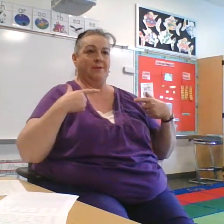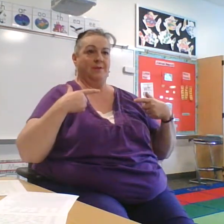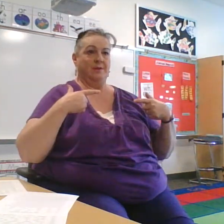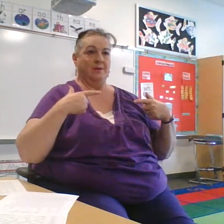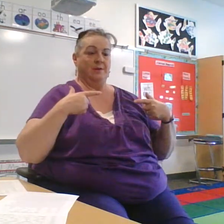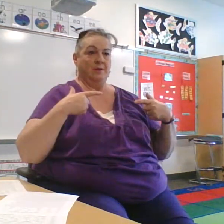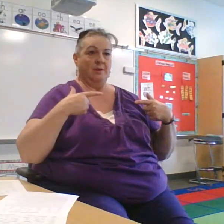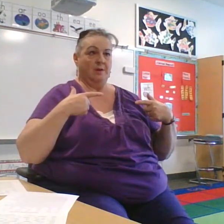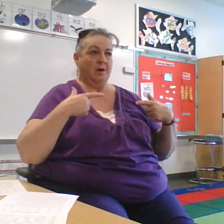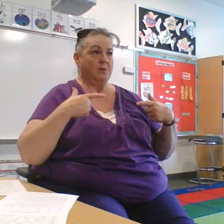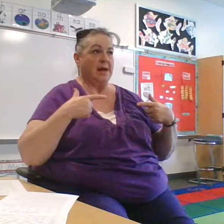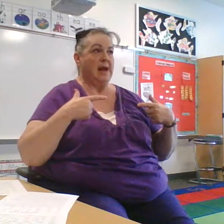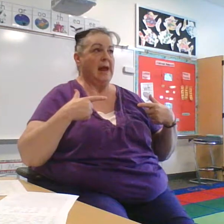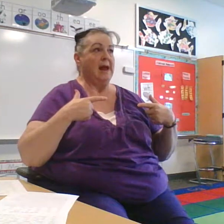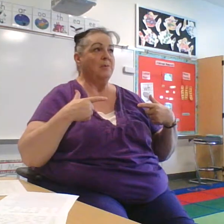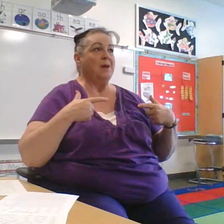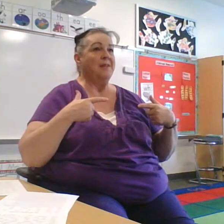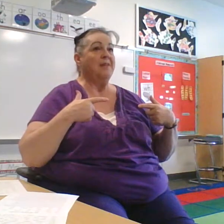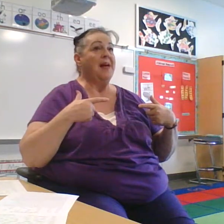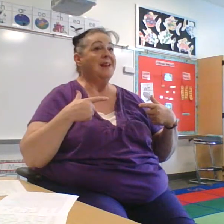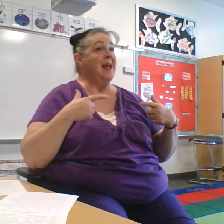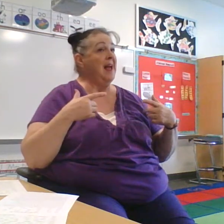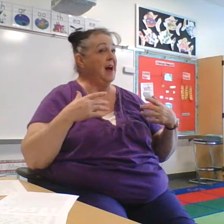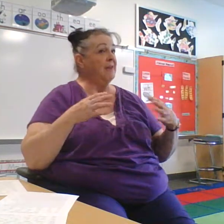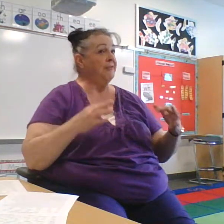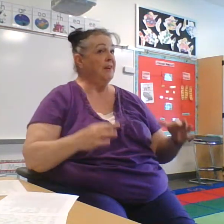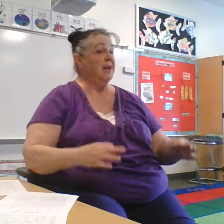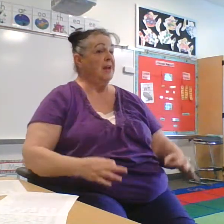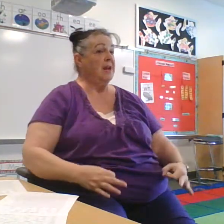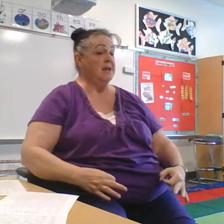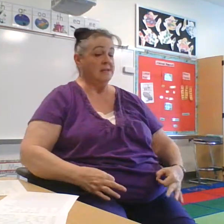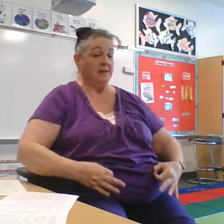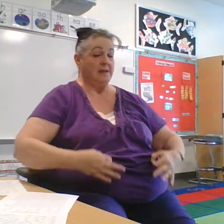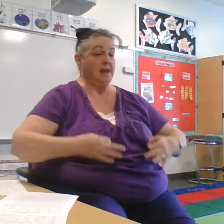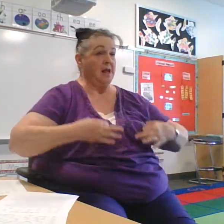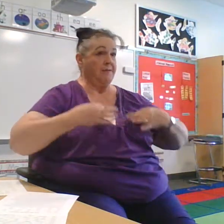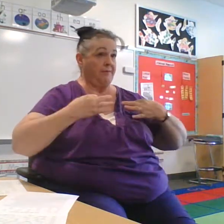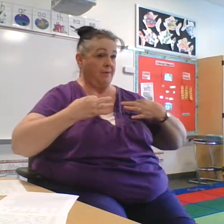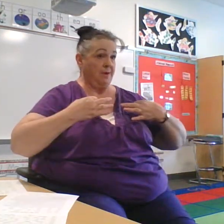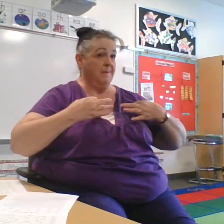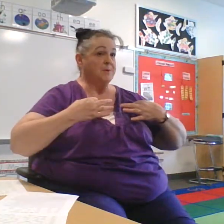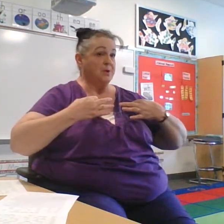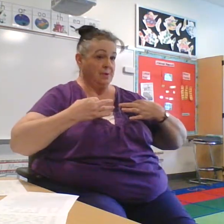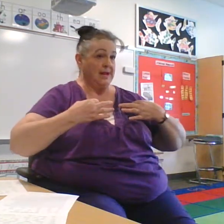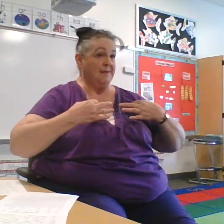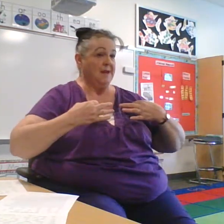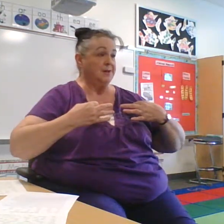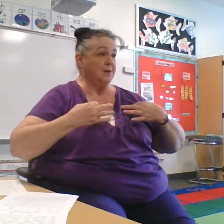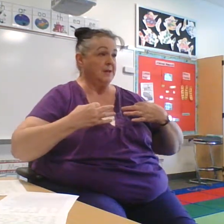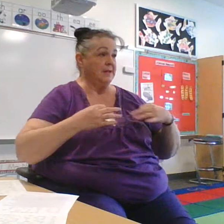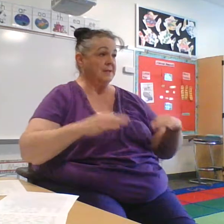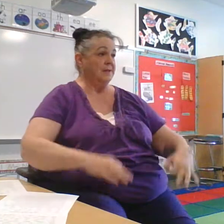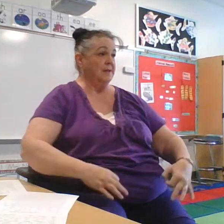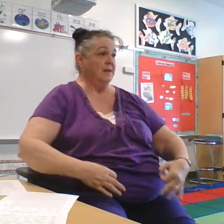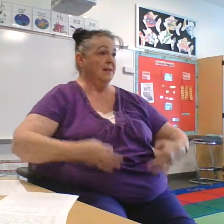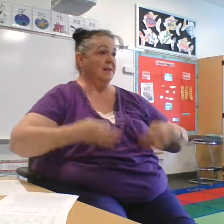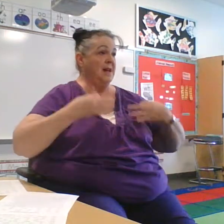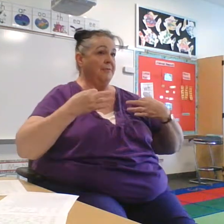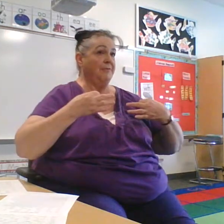There. Okay, and with an F is life. So you can add that to your list. Right. Life.